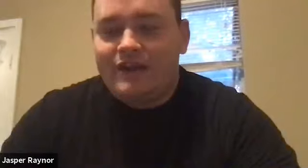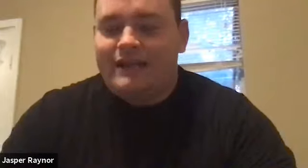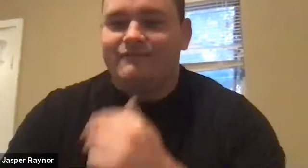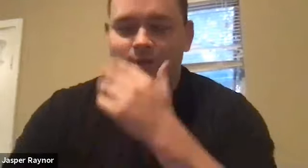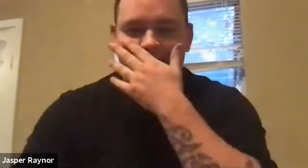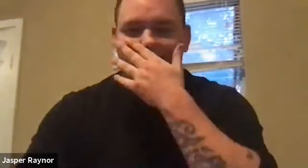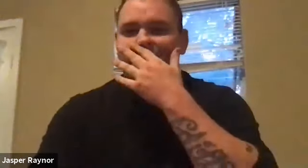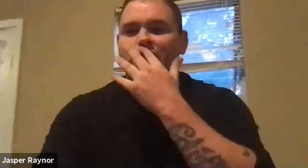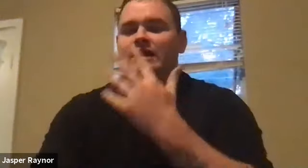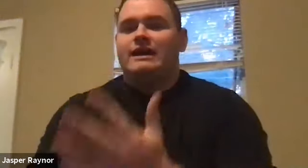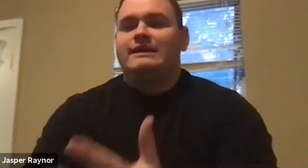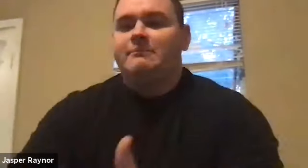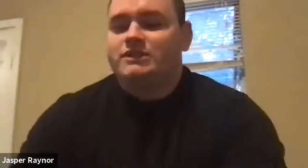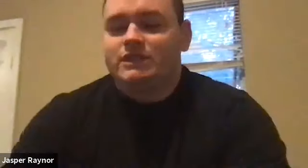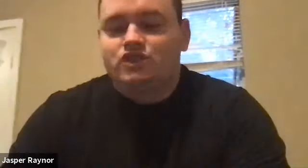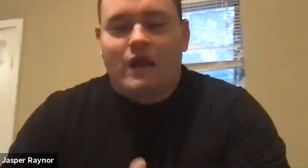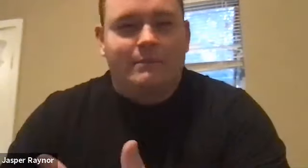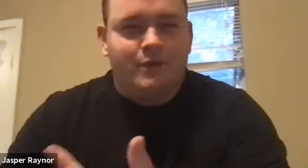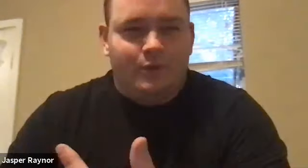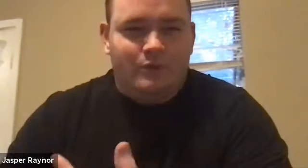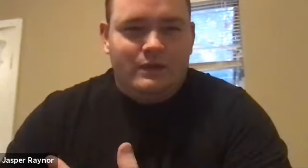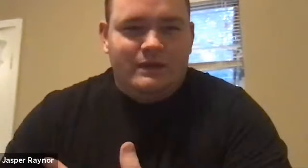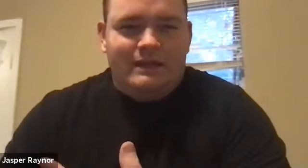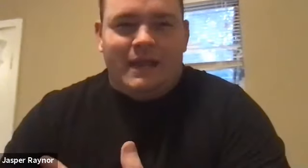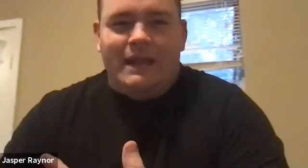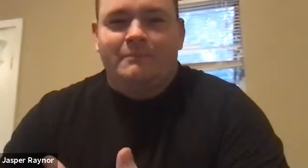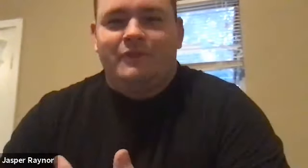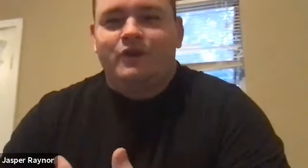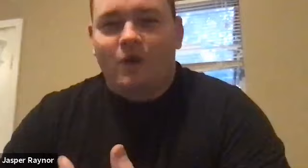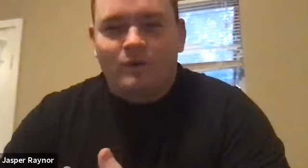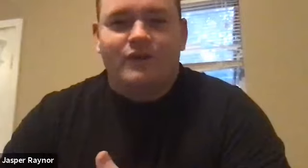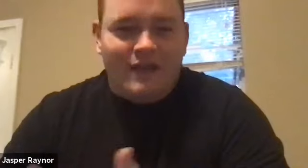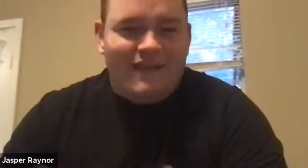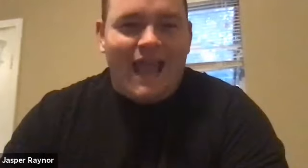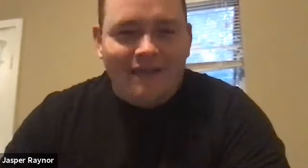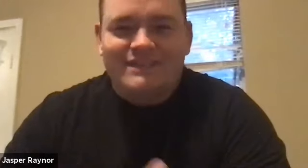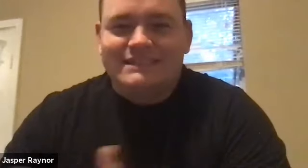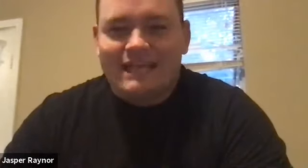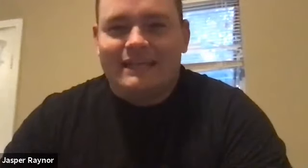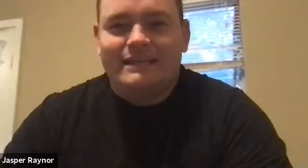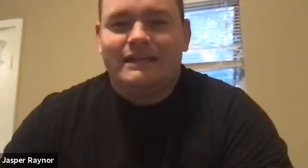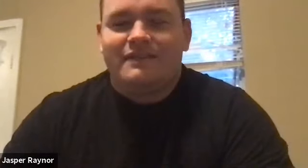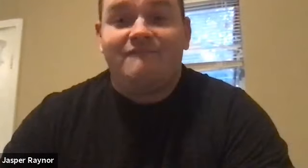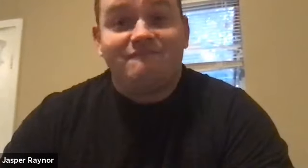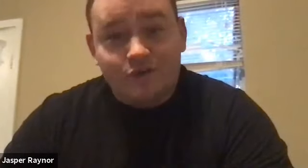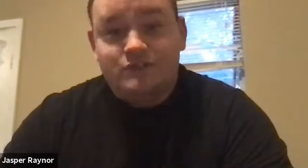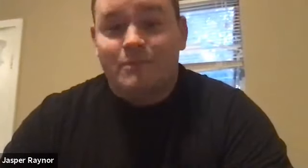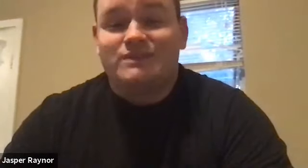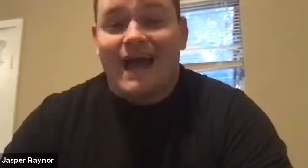like if you ever hear a deaf person describe you, and they have to say the first most